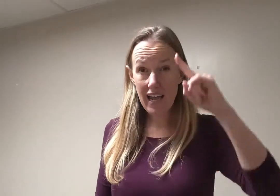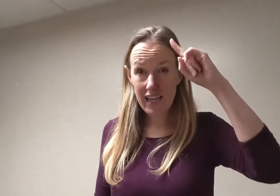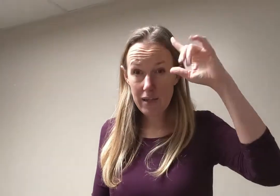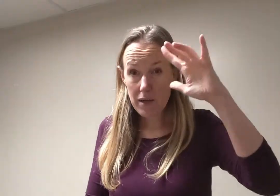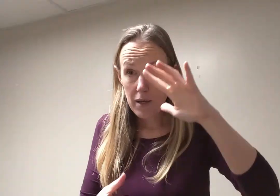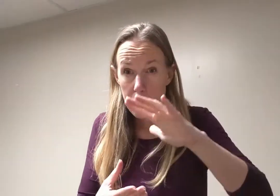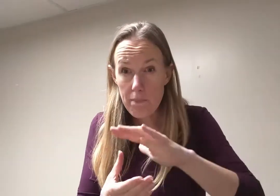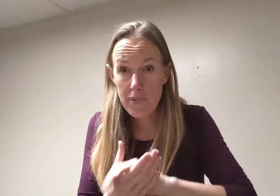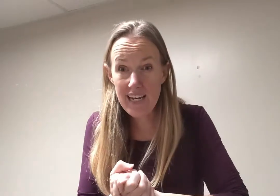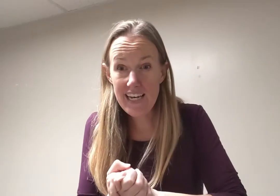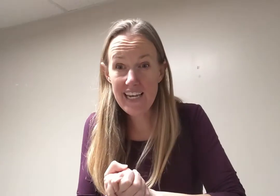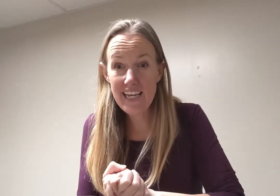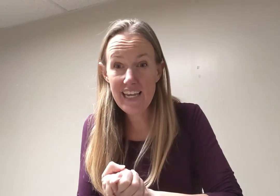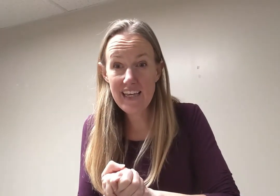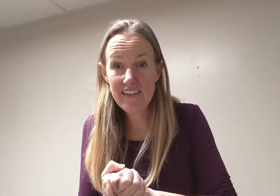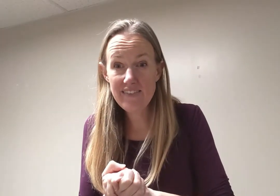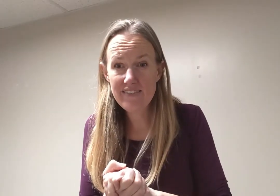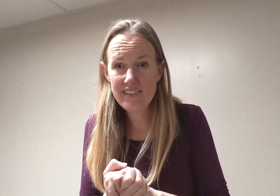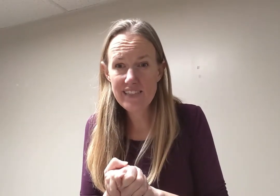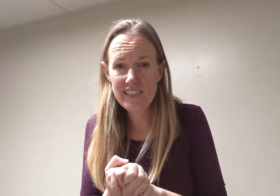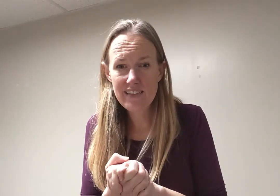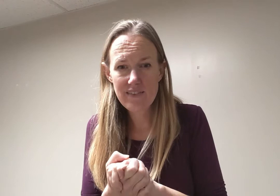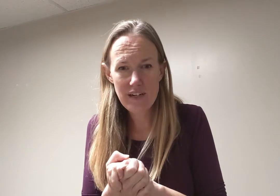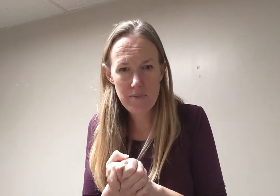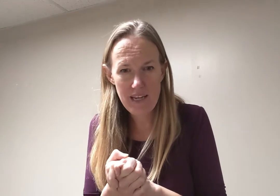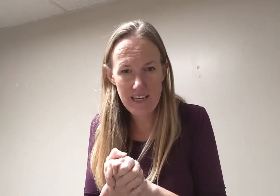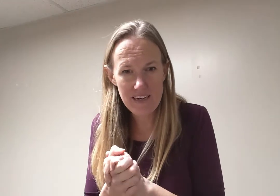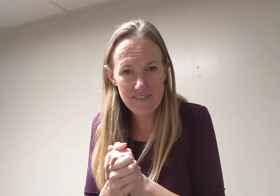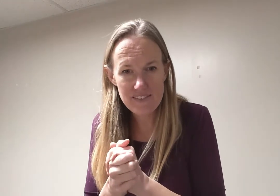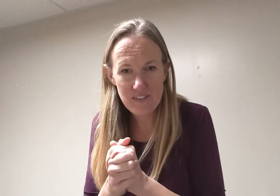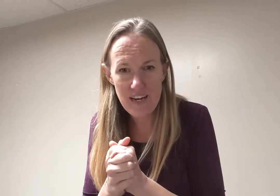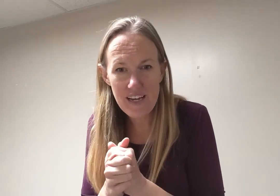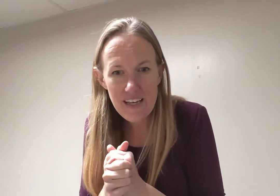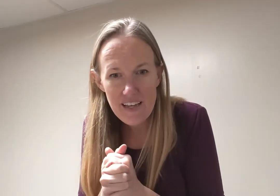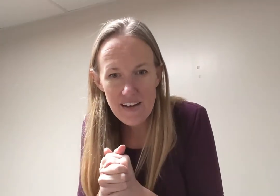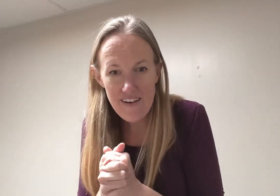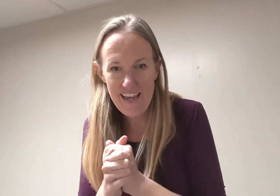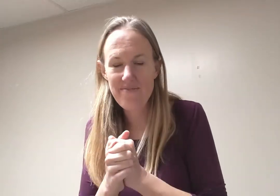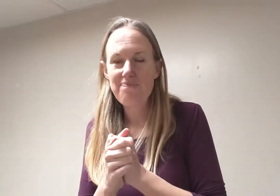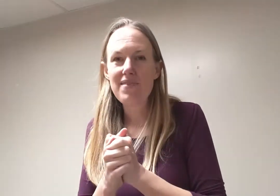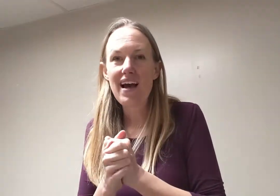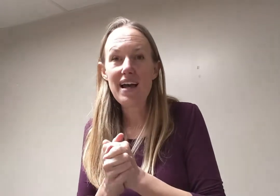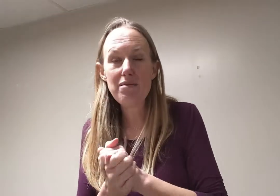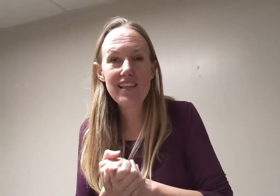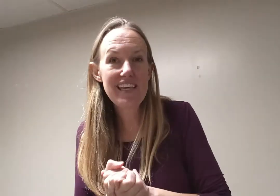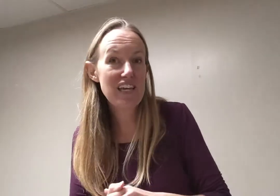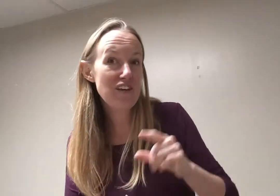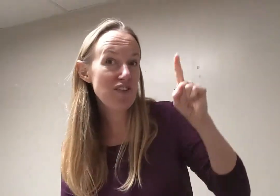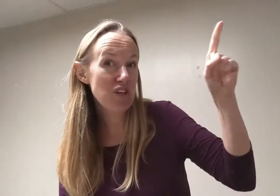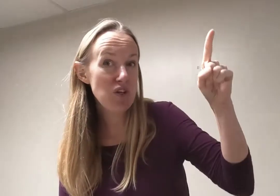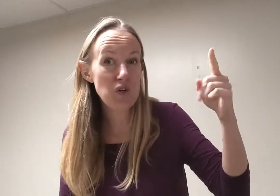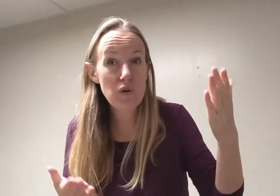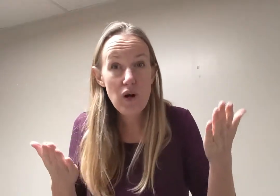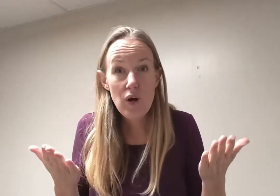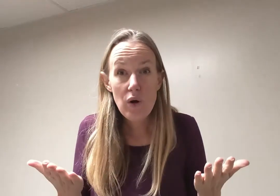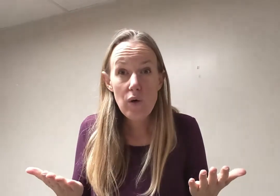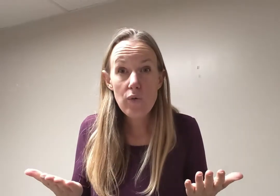I believe, where am I here? I'm sorry. Okay. I believe you